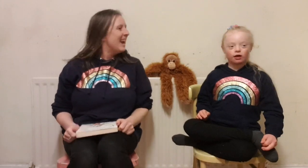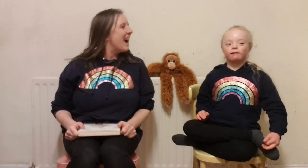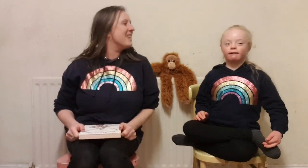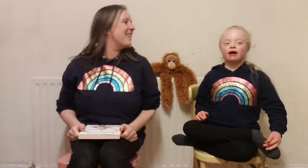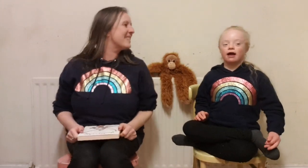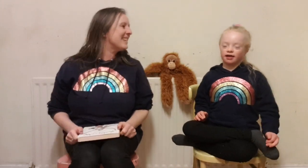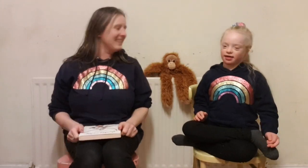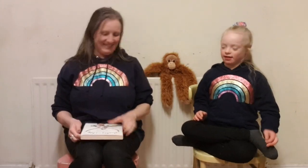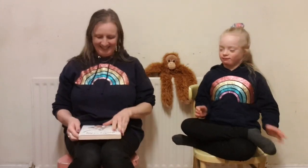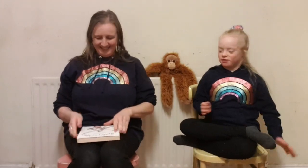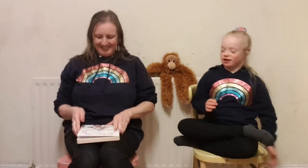Are you ready? Ready.